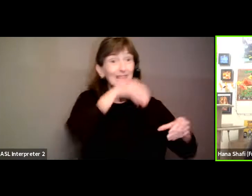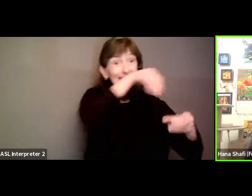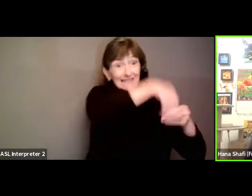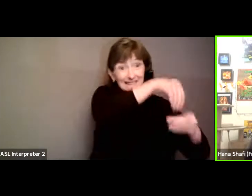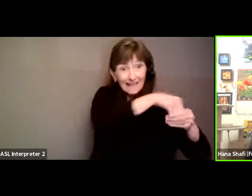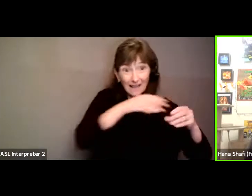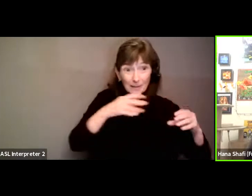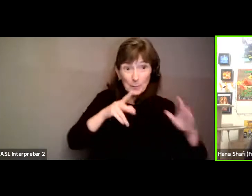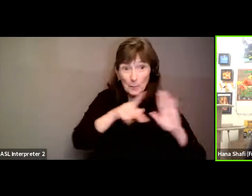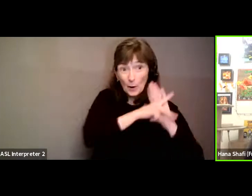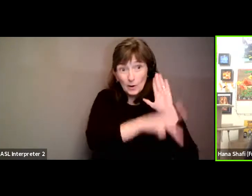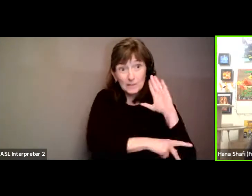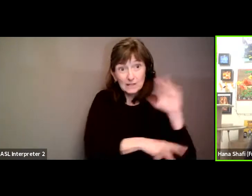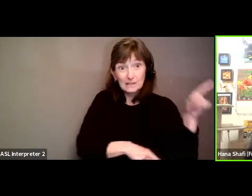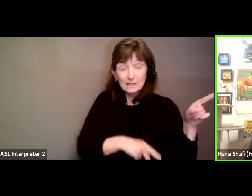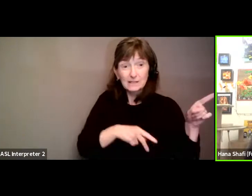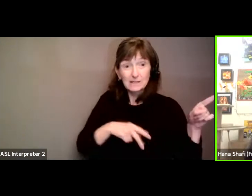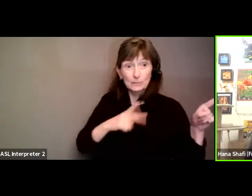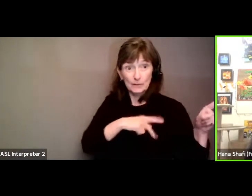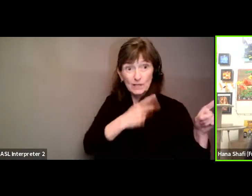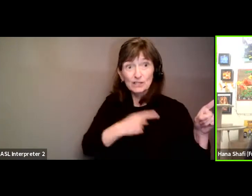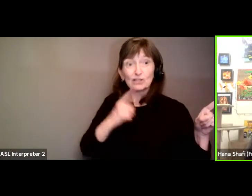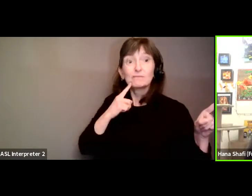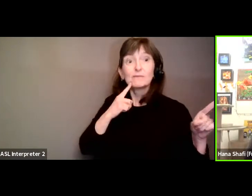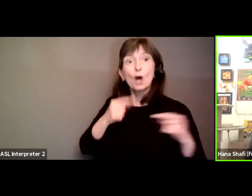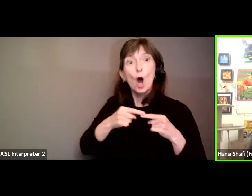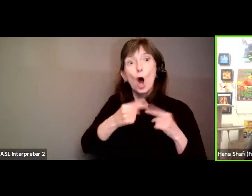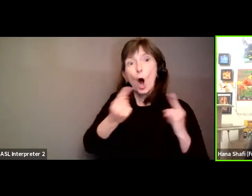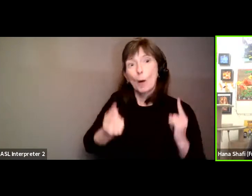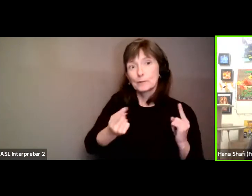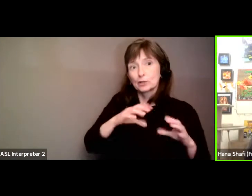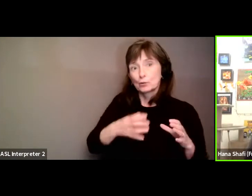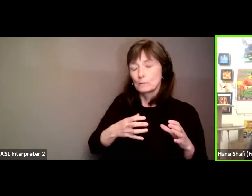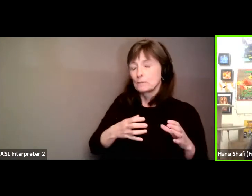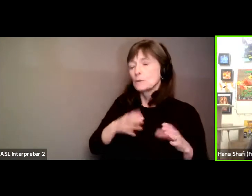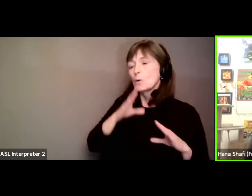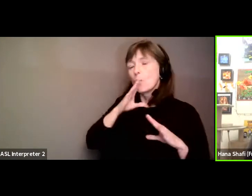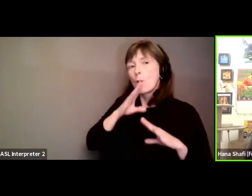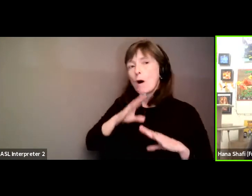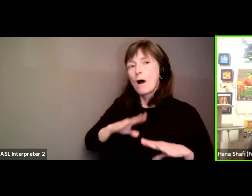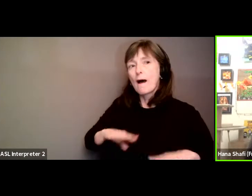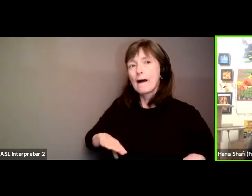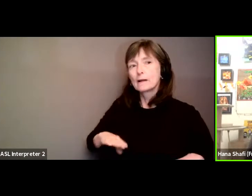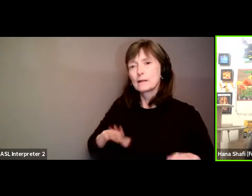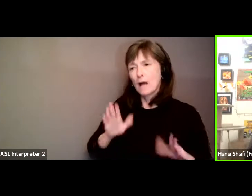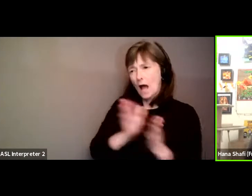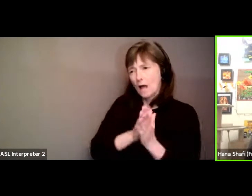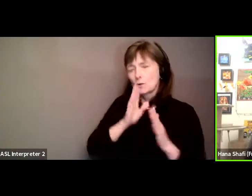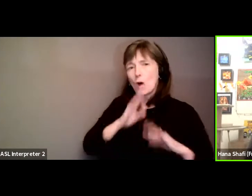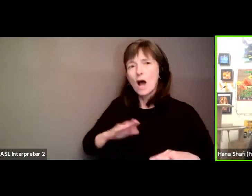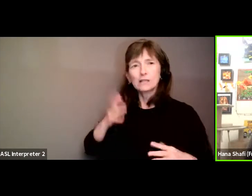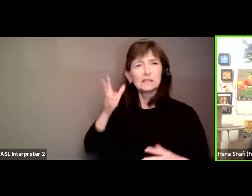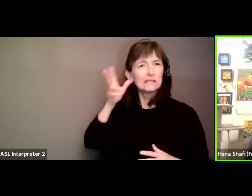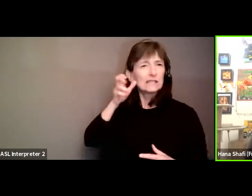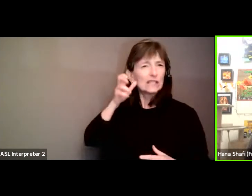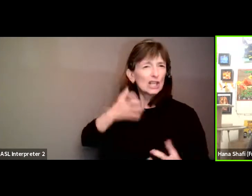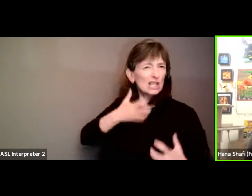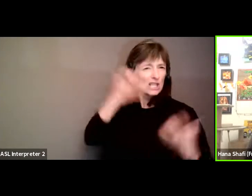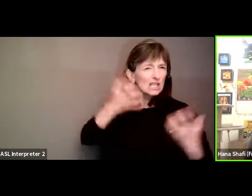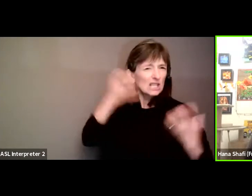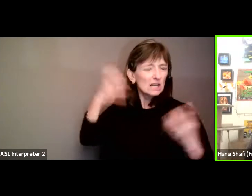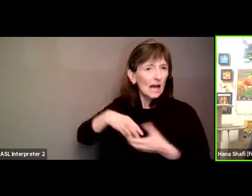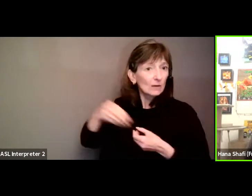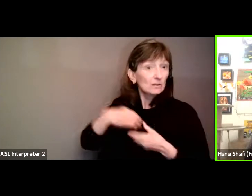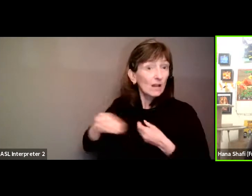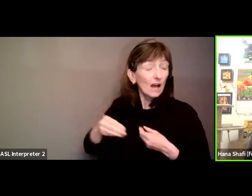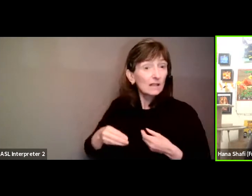parliament, members of the opposition parties asked for a moment of silence so they could hear the angry public outside. Ford's party members